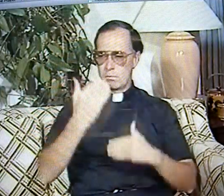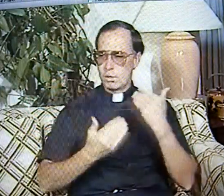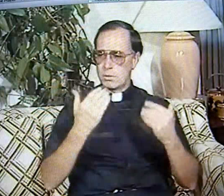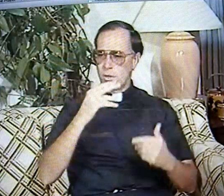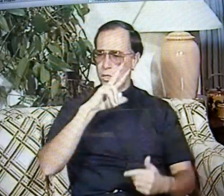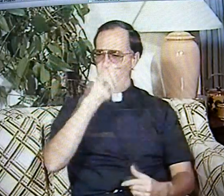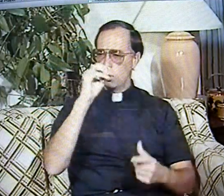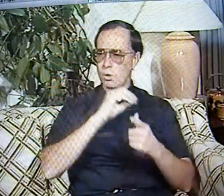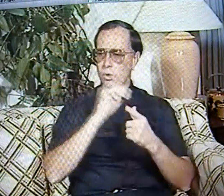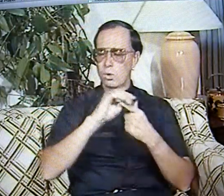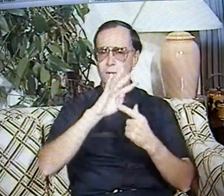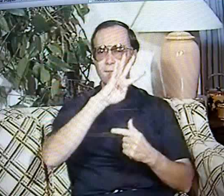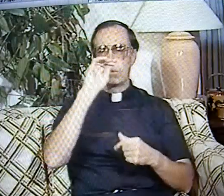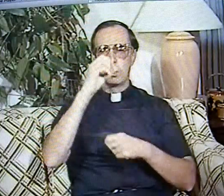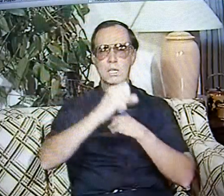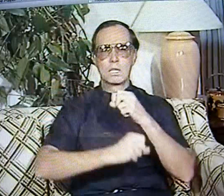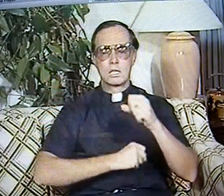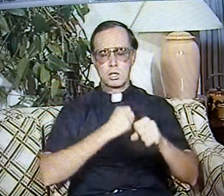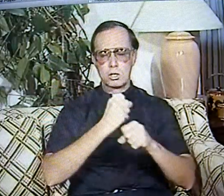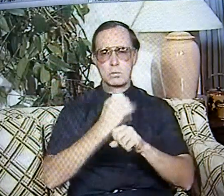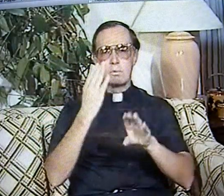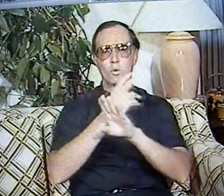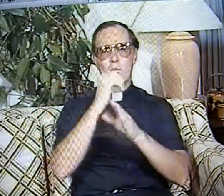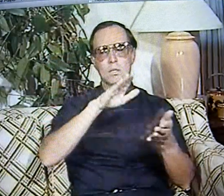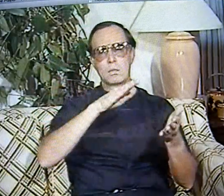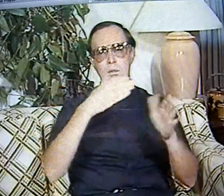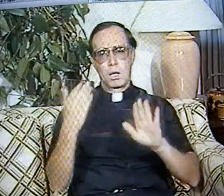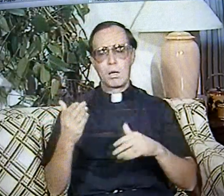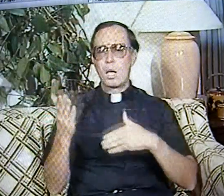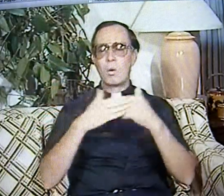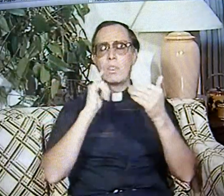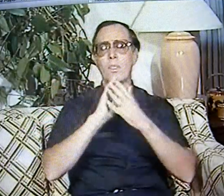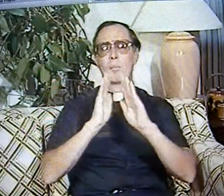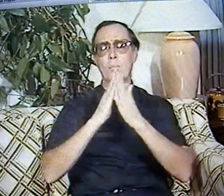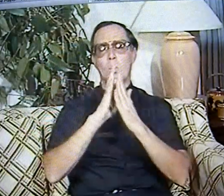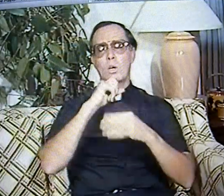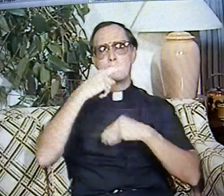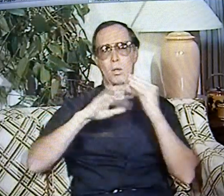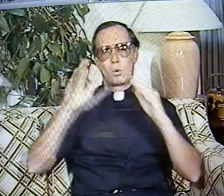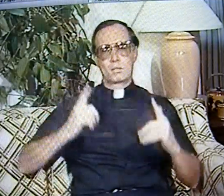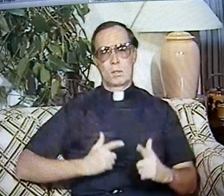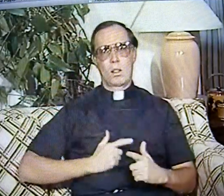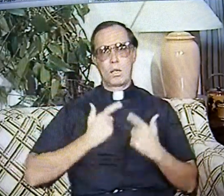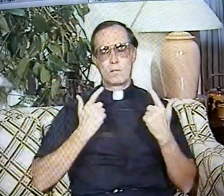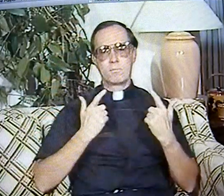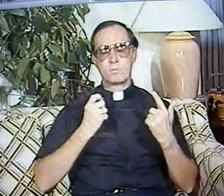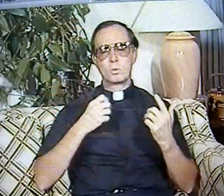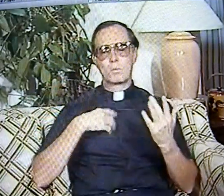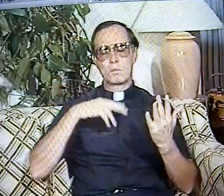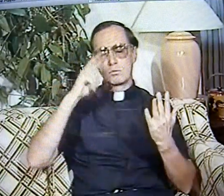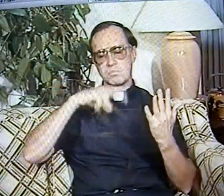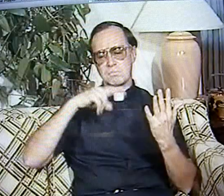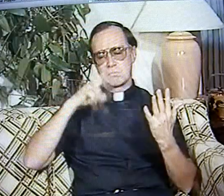of the group of monks for about 30 or 40 years. It spoke about his